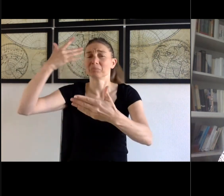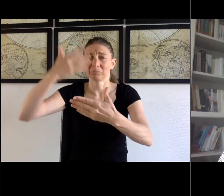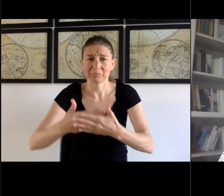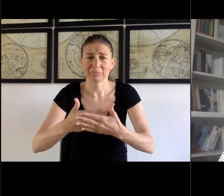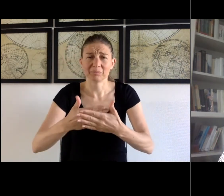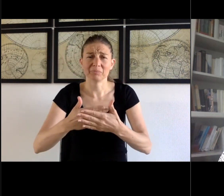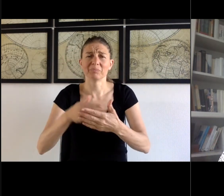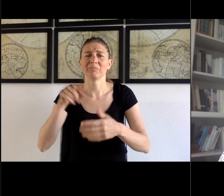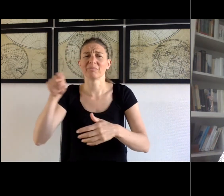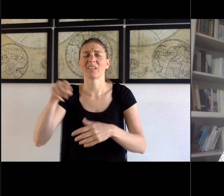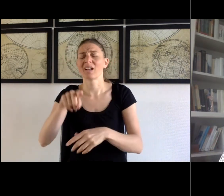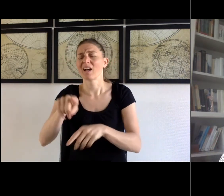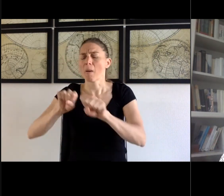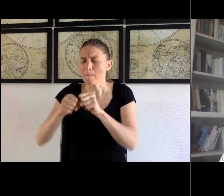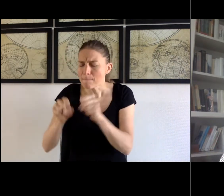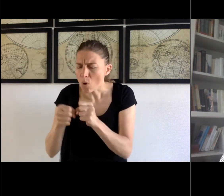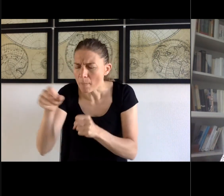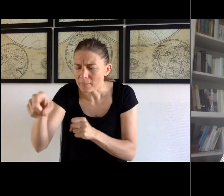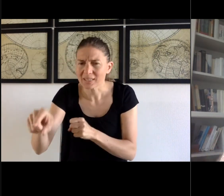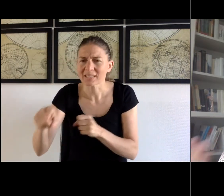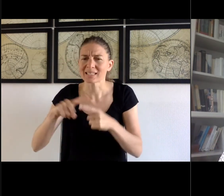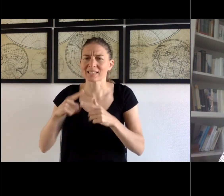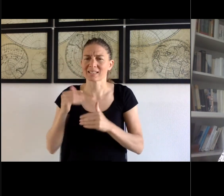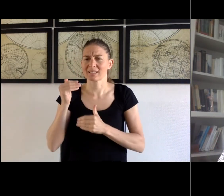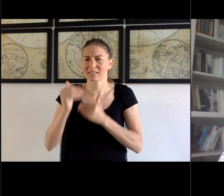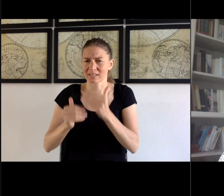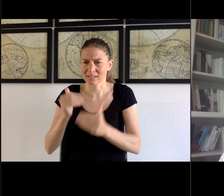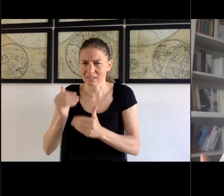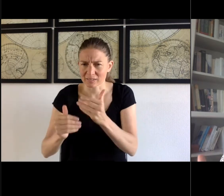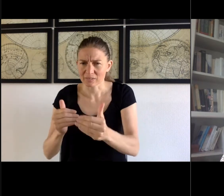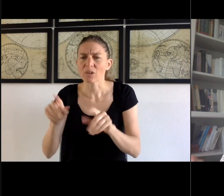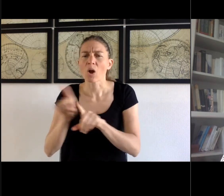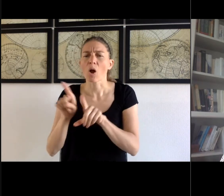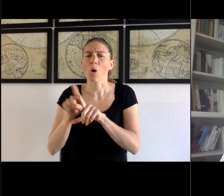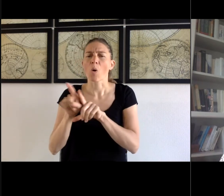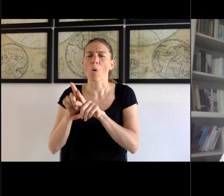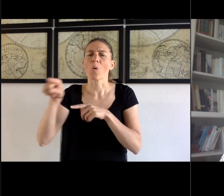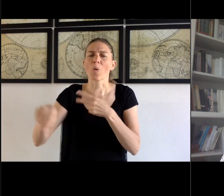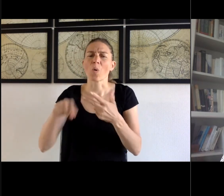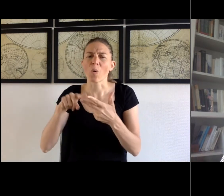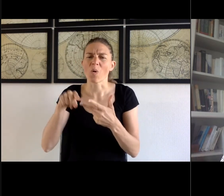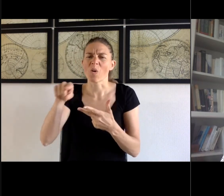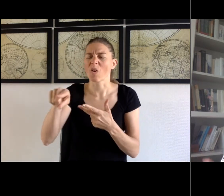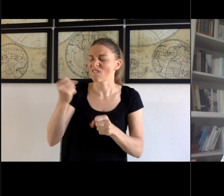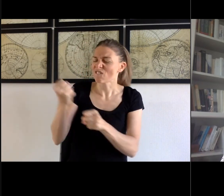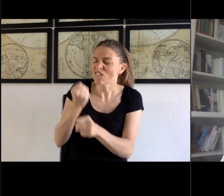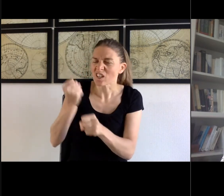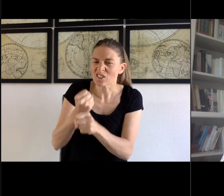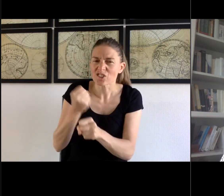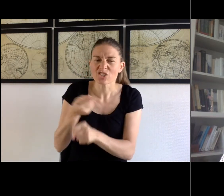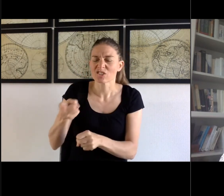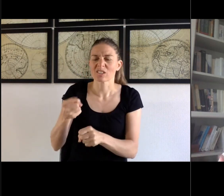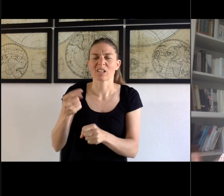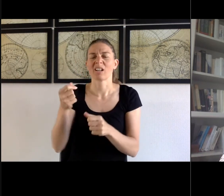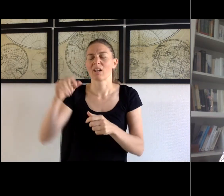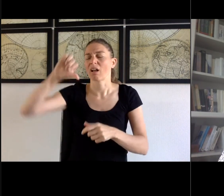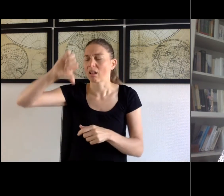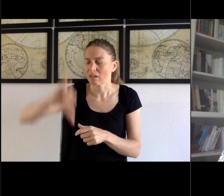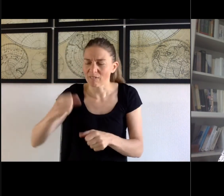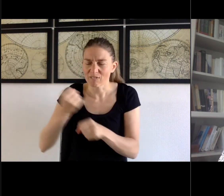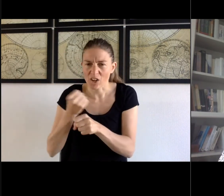a functional limitation approach to the assessment. So the first one was only looking at the severity of the impairment or the health condition.